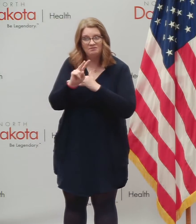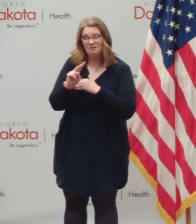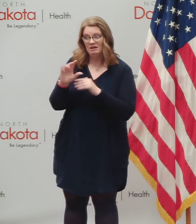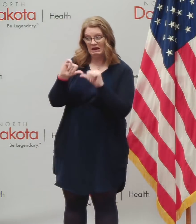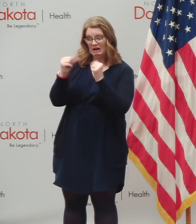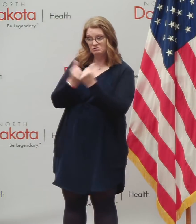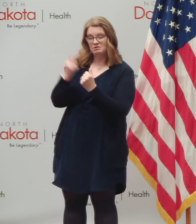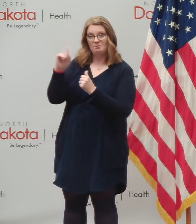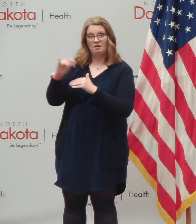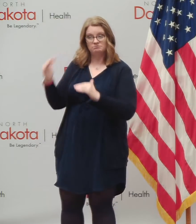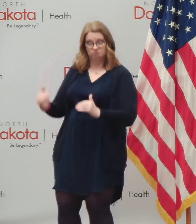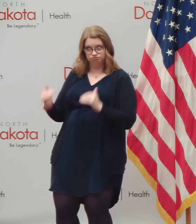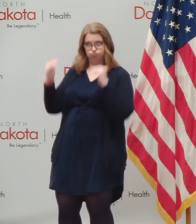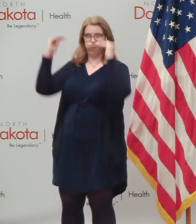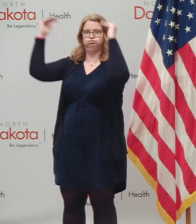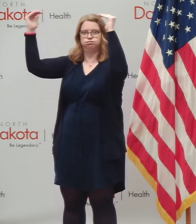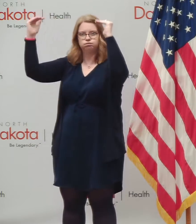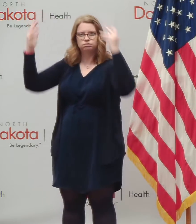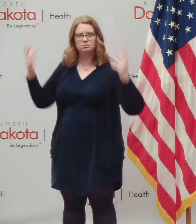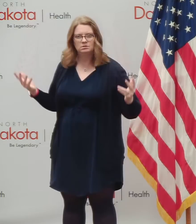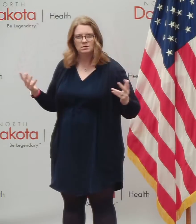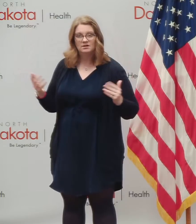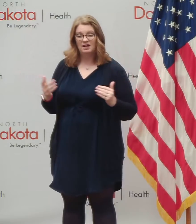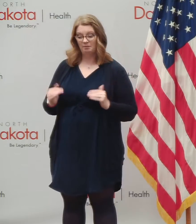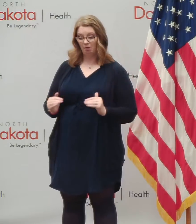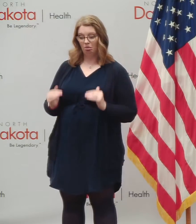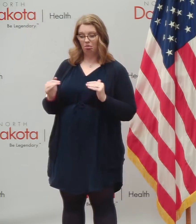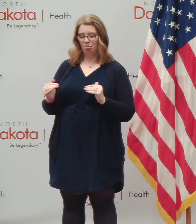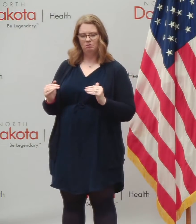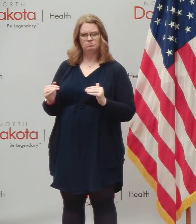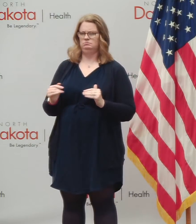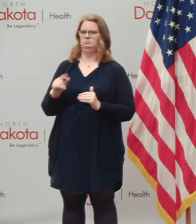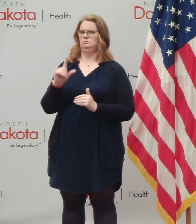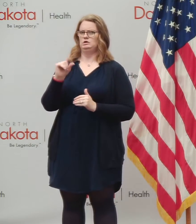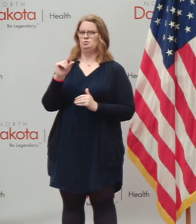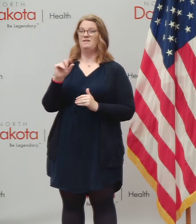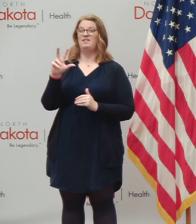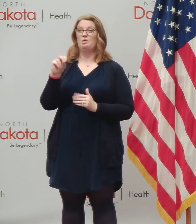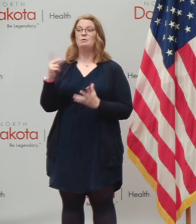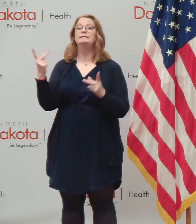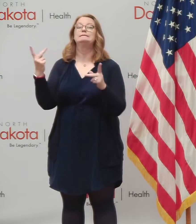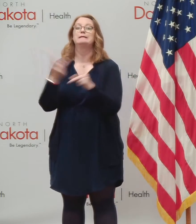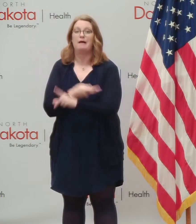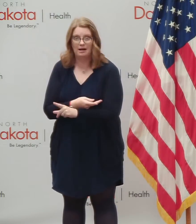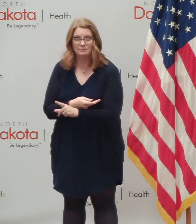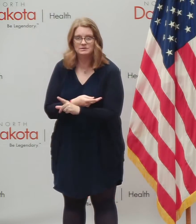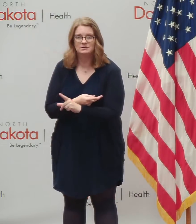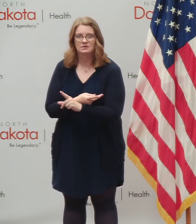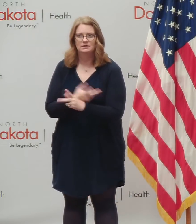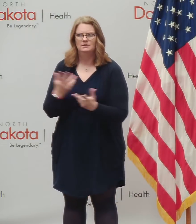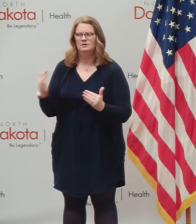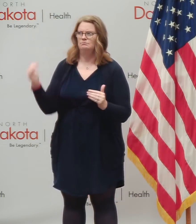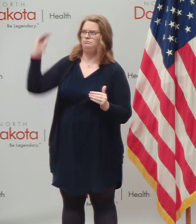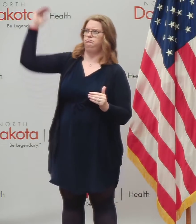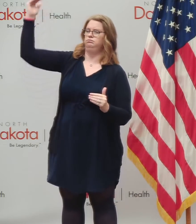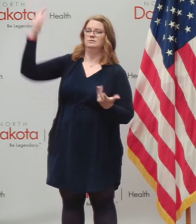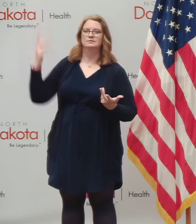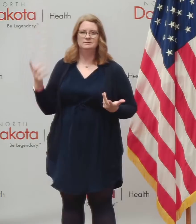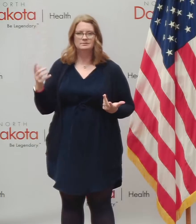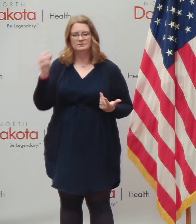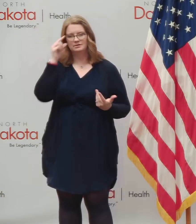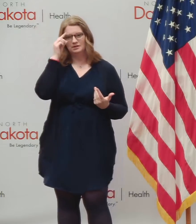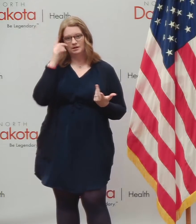to. Like, again, not just a little bit. I mean, we're talking 20 to 30 times. You're not even halfway